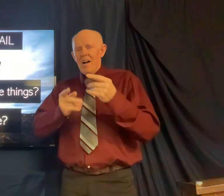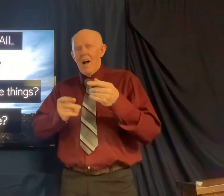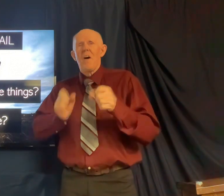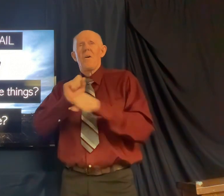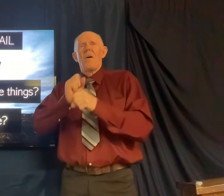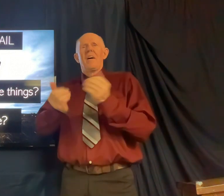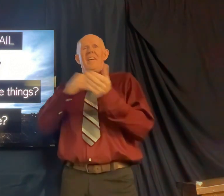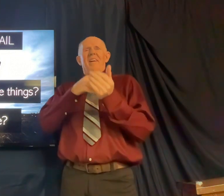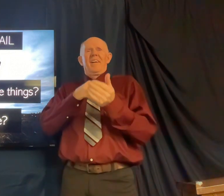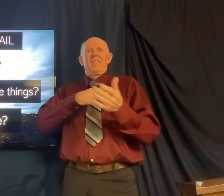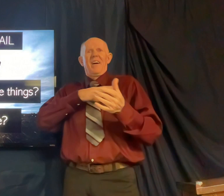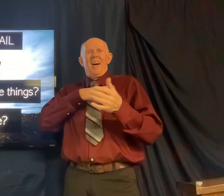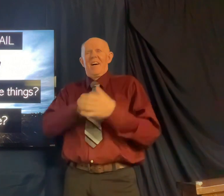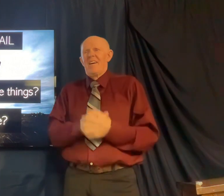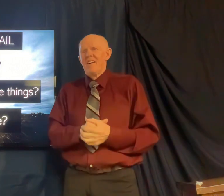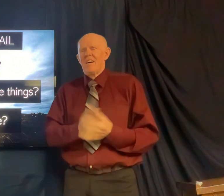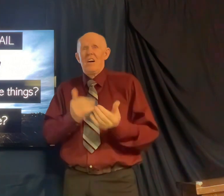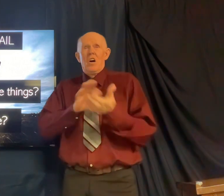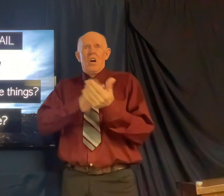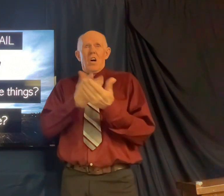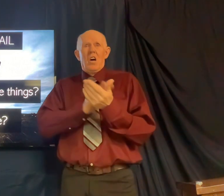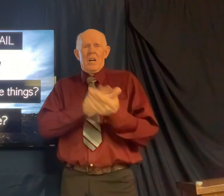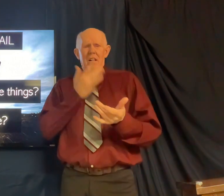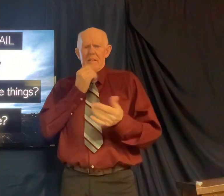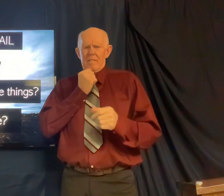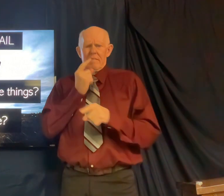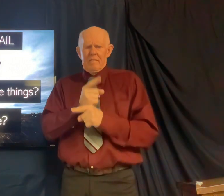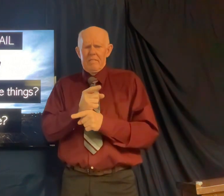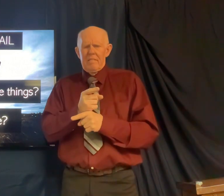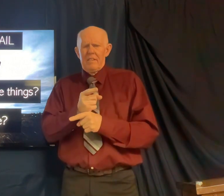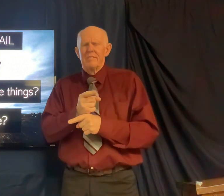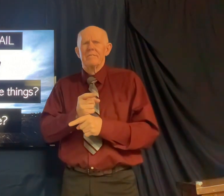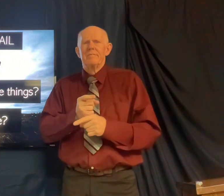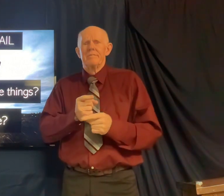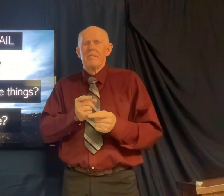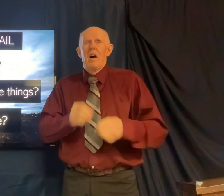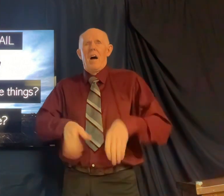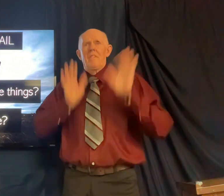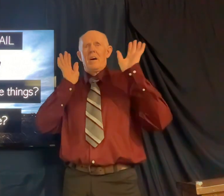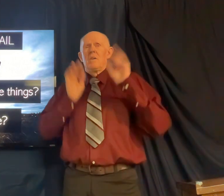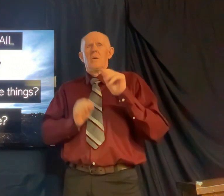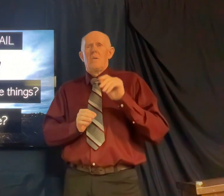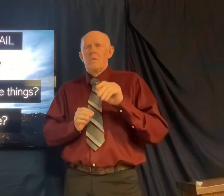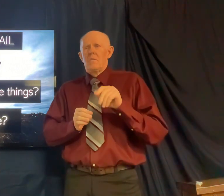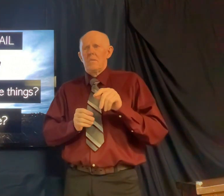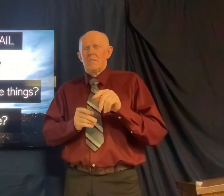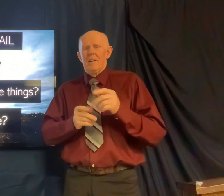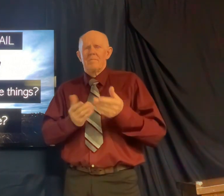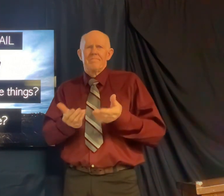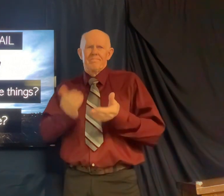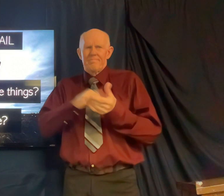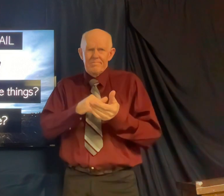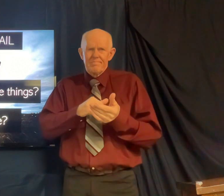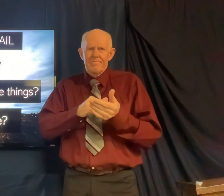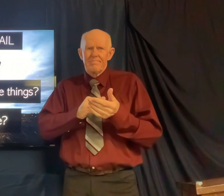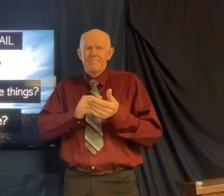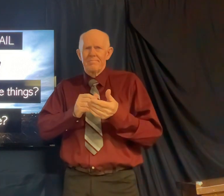some part. We fix it and then we can drive it again. Cooking, don't do it right. Don't give up, no. Just